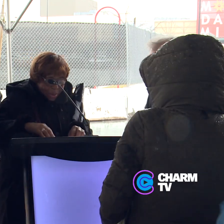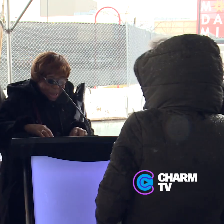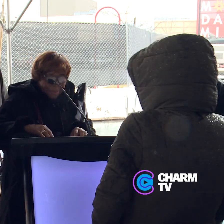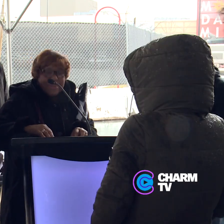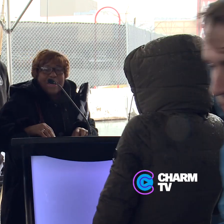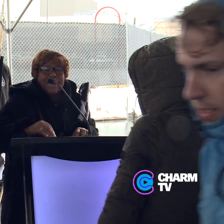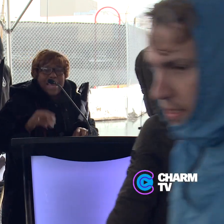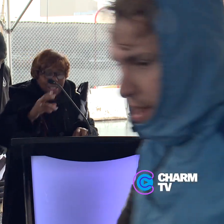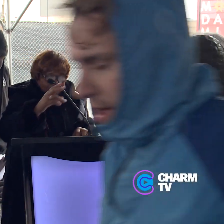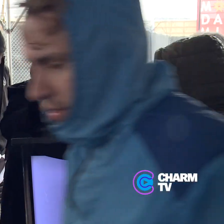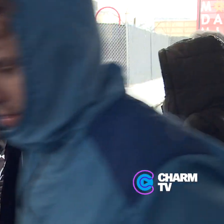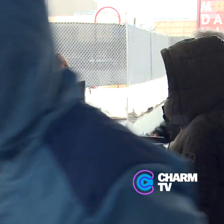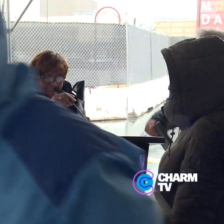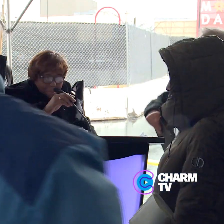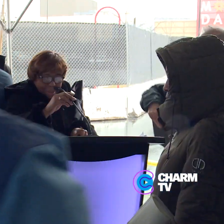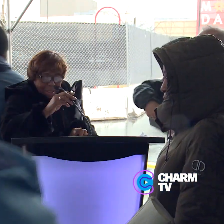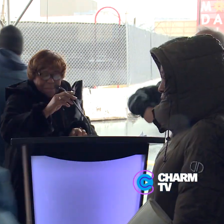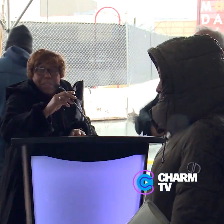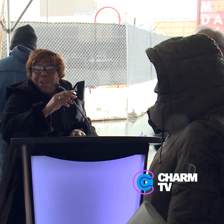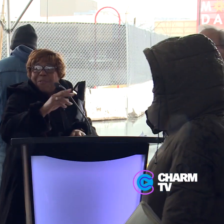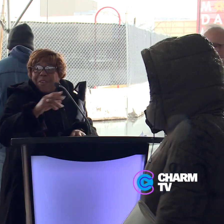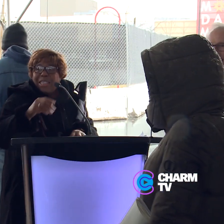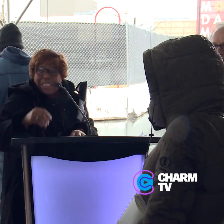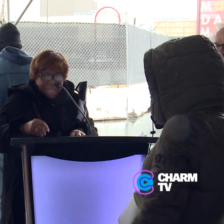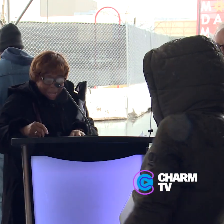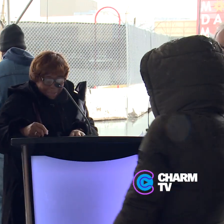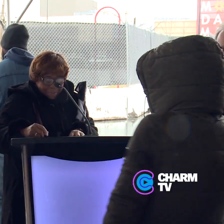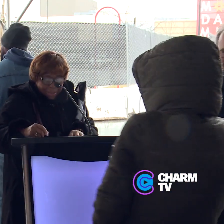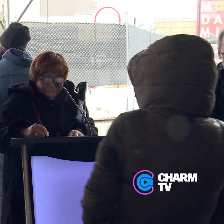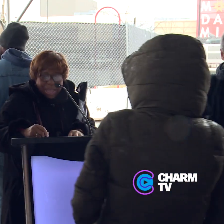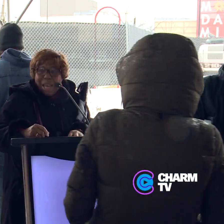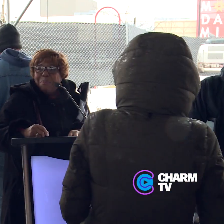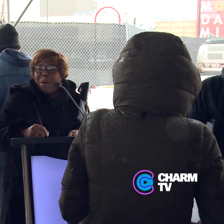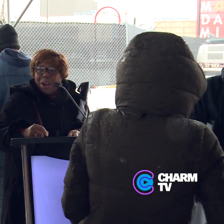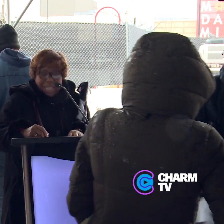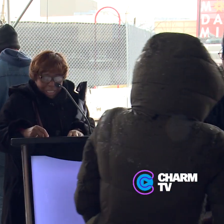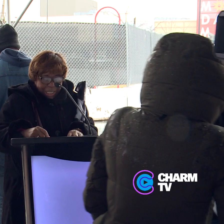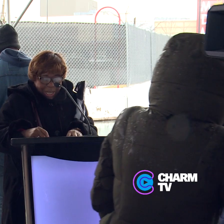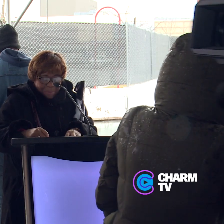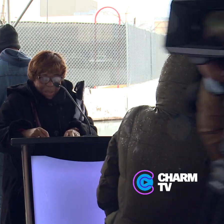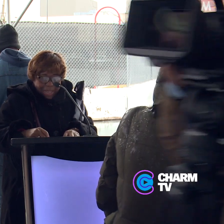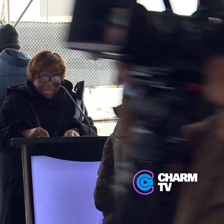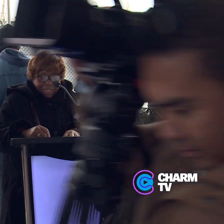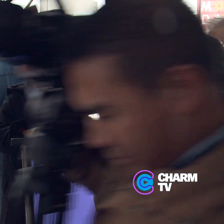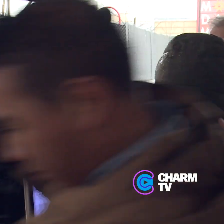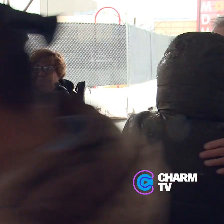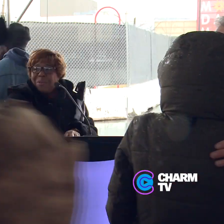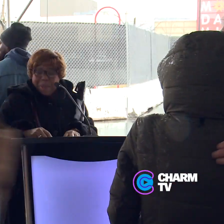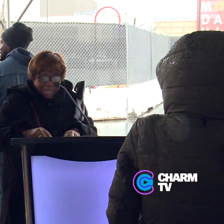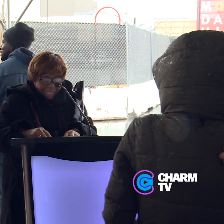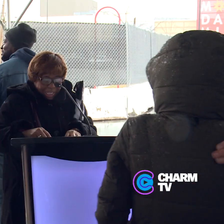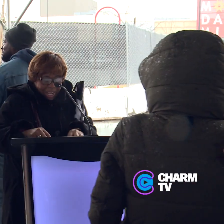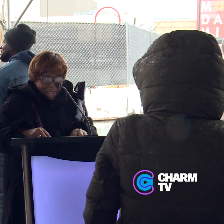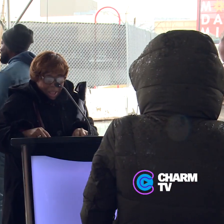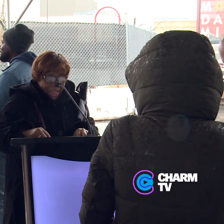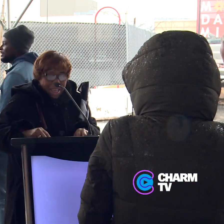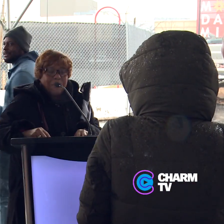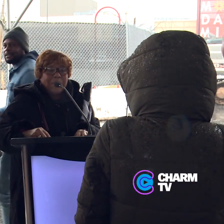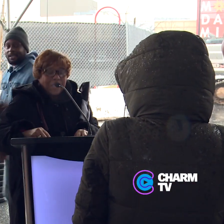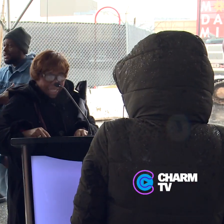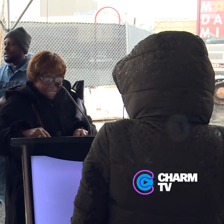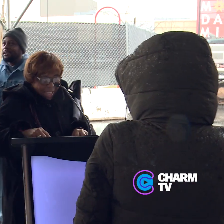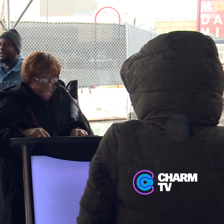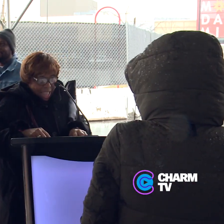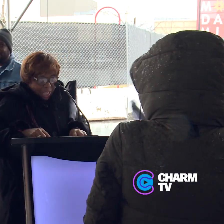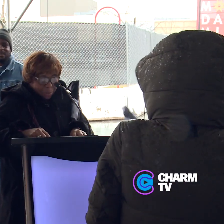Thank you, Tim, for your friendship and partnership in this transformation